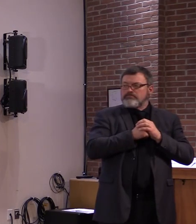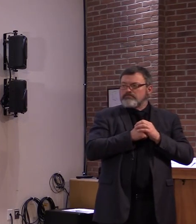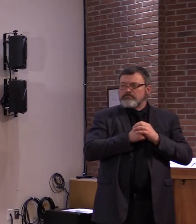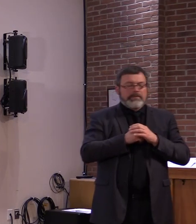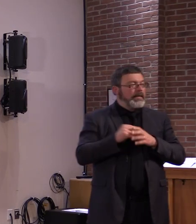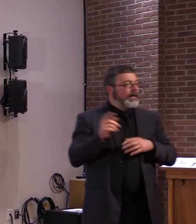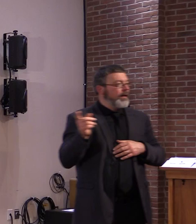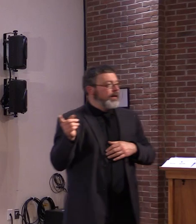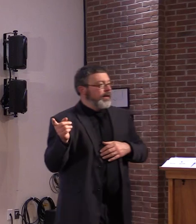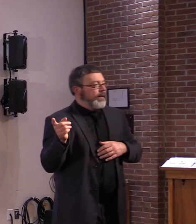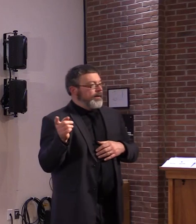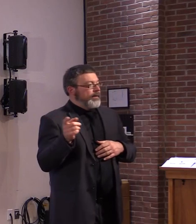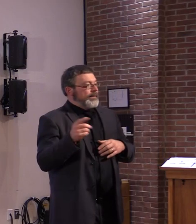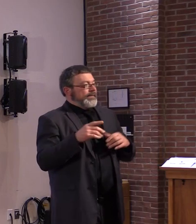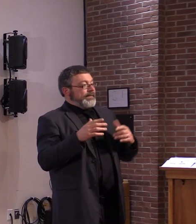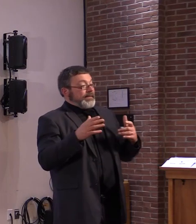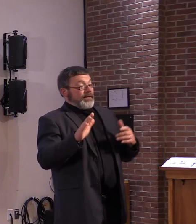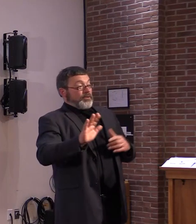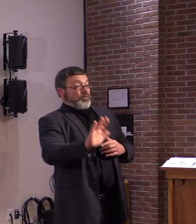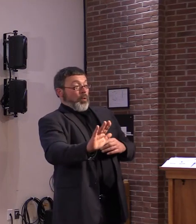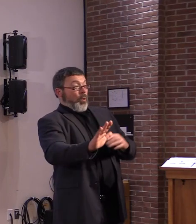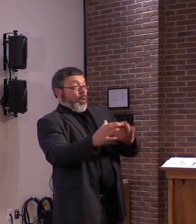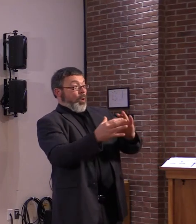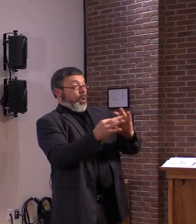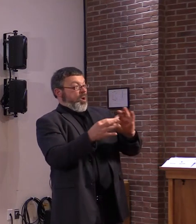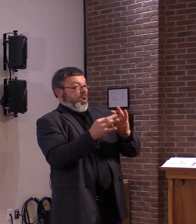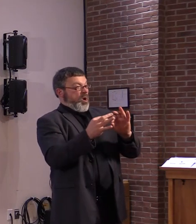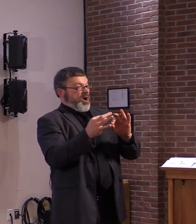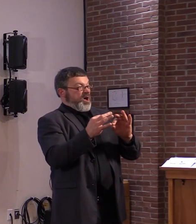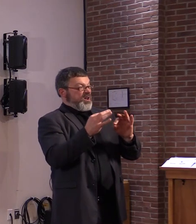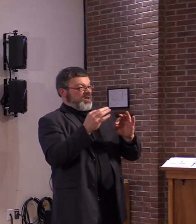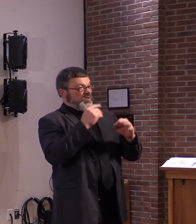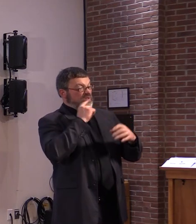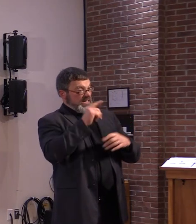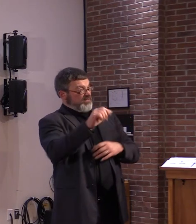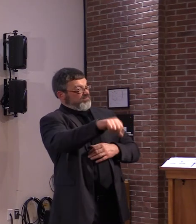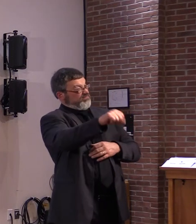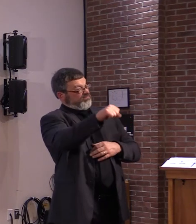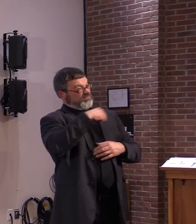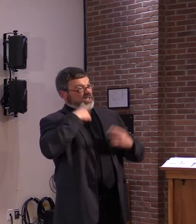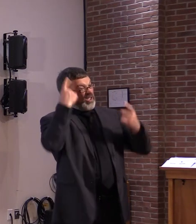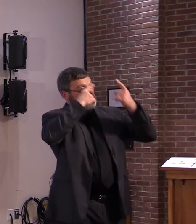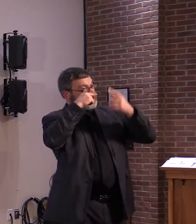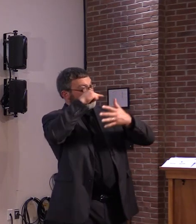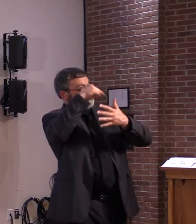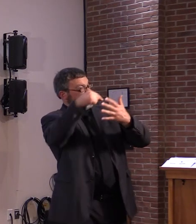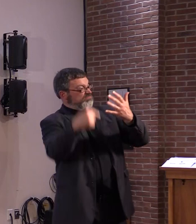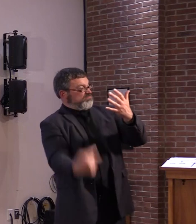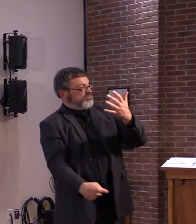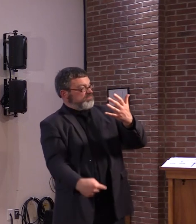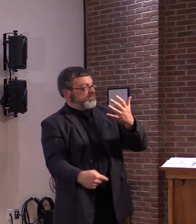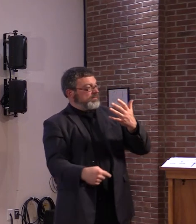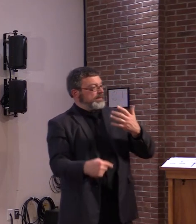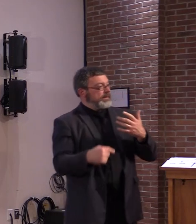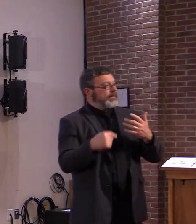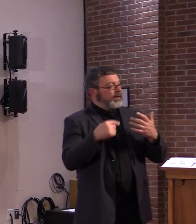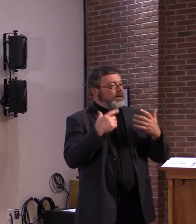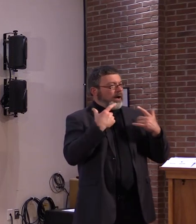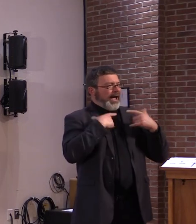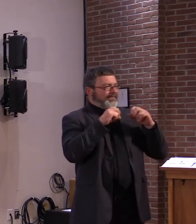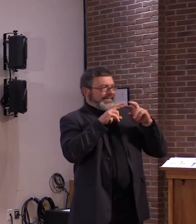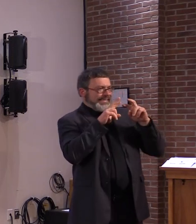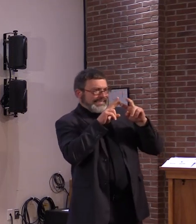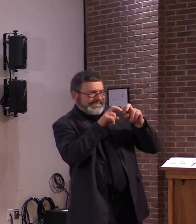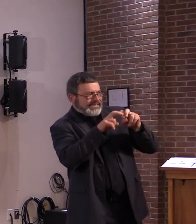possible. All things are considered, but if we were doing surveillance testing of